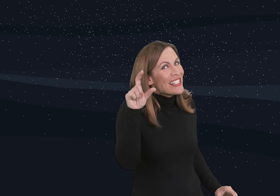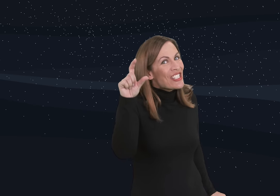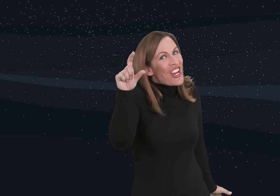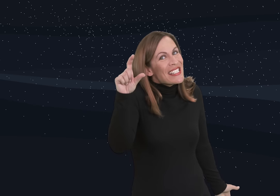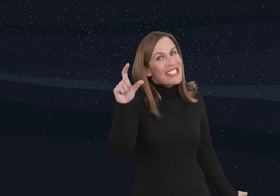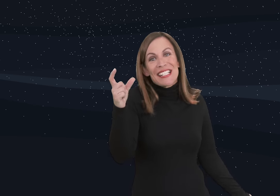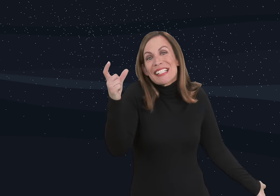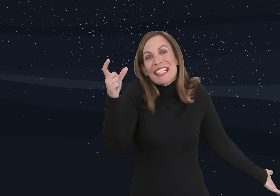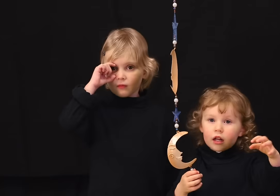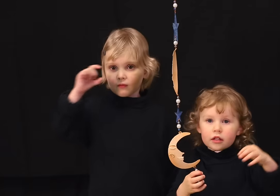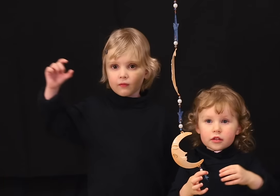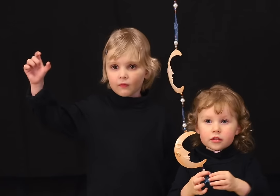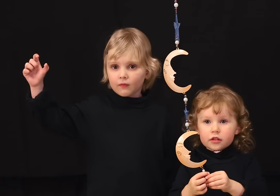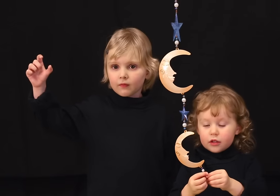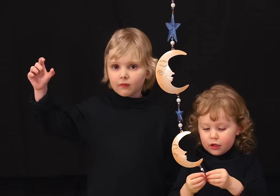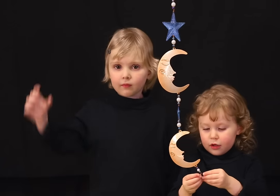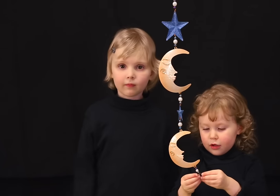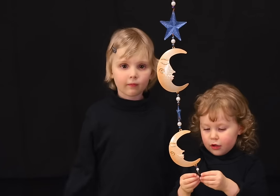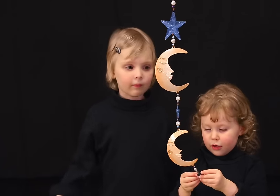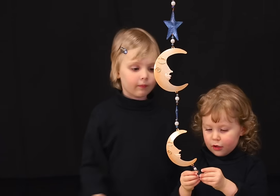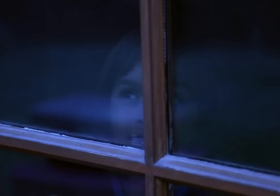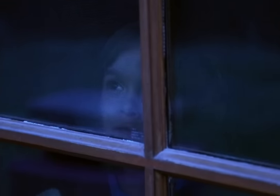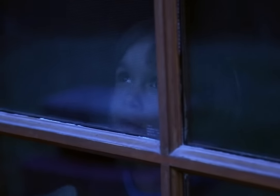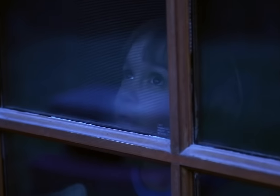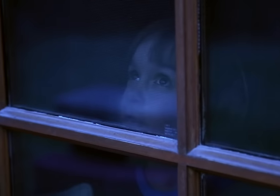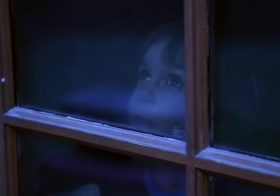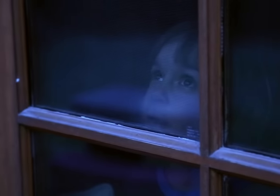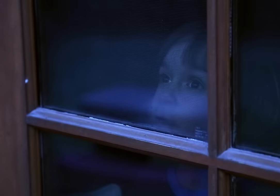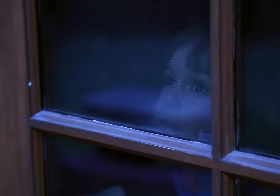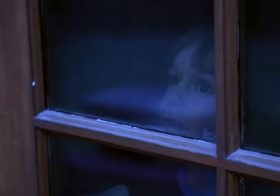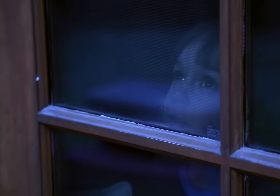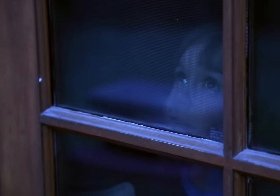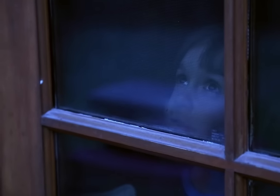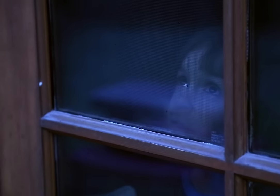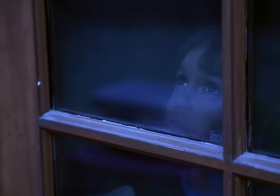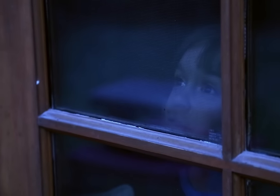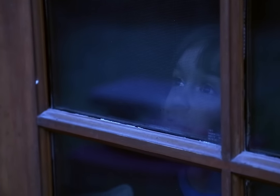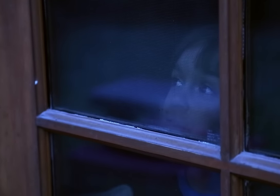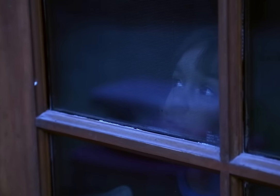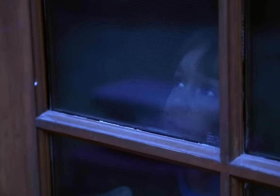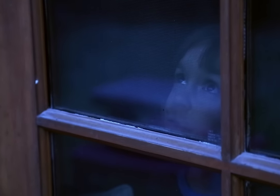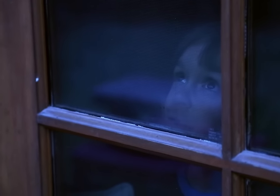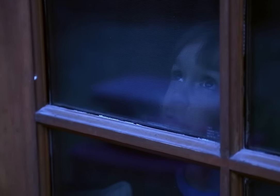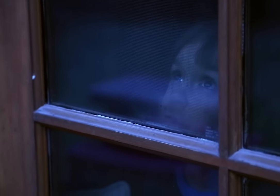crescent's just a sliver. New moon, I can't see you in